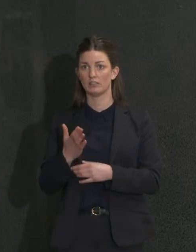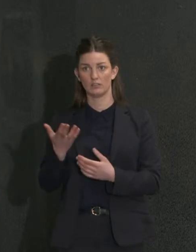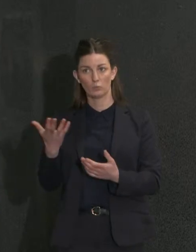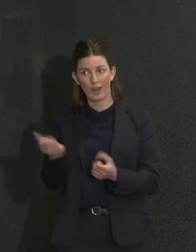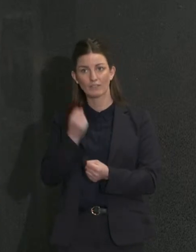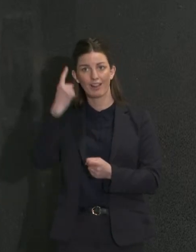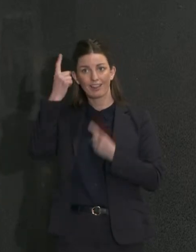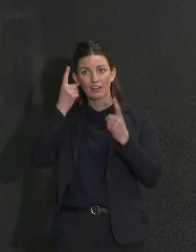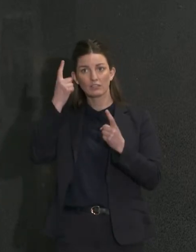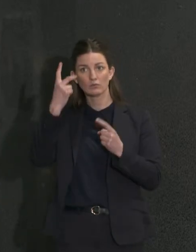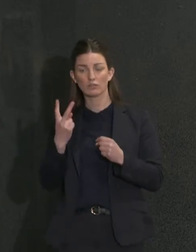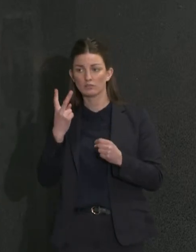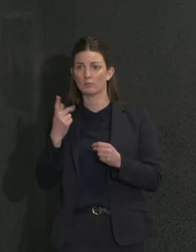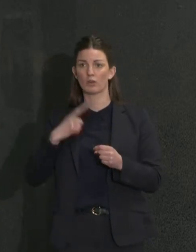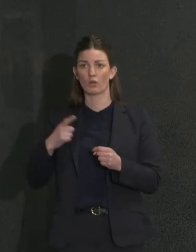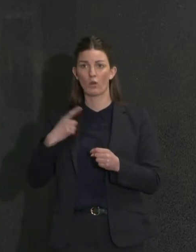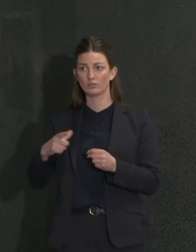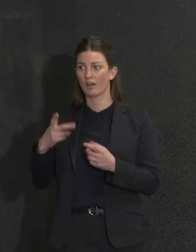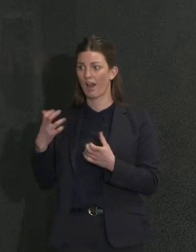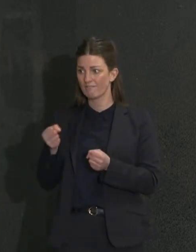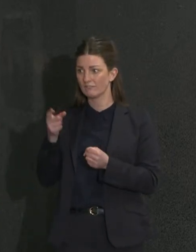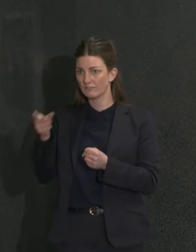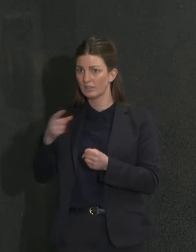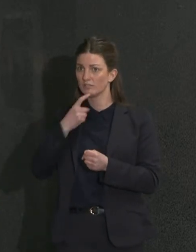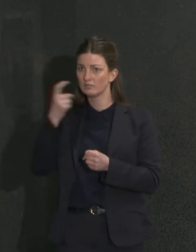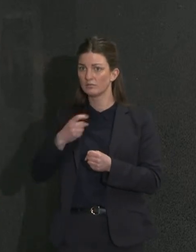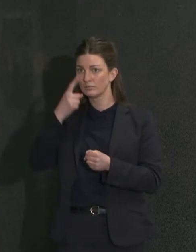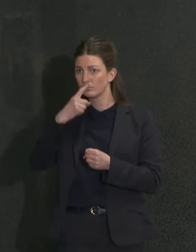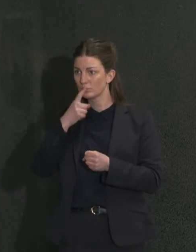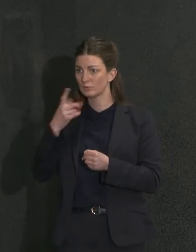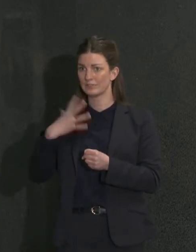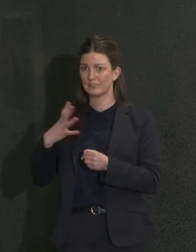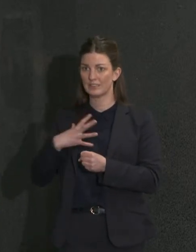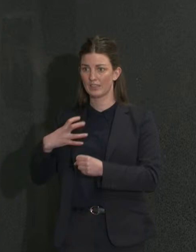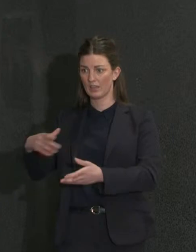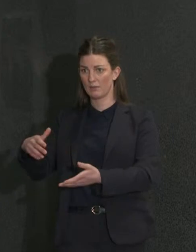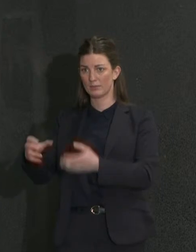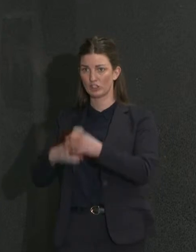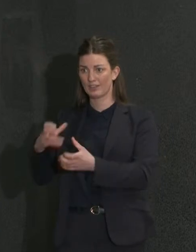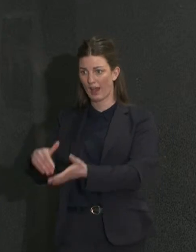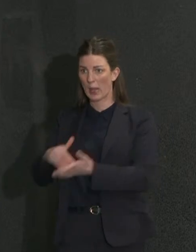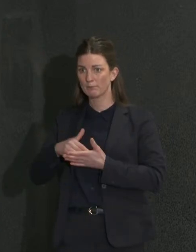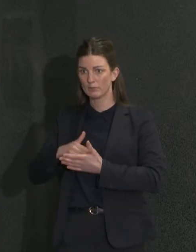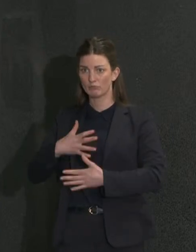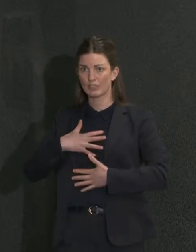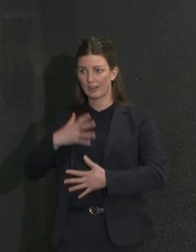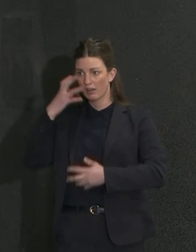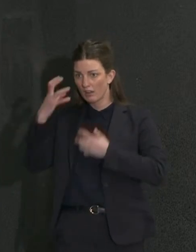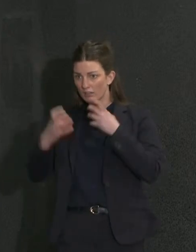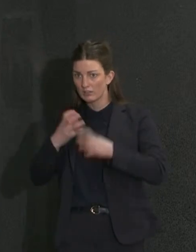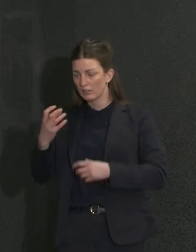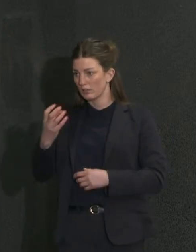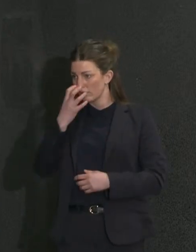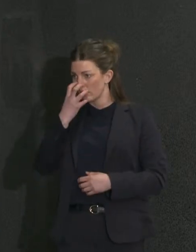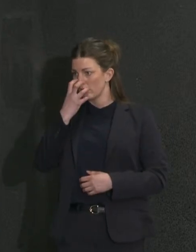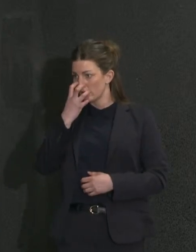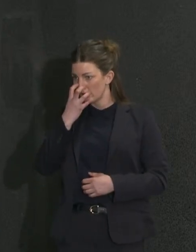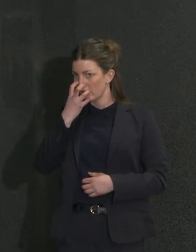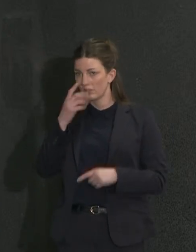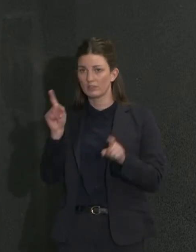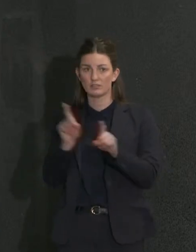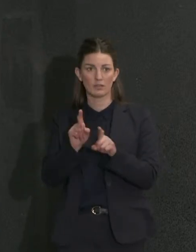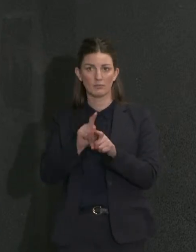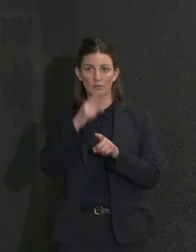them, or a hospital that's open to care for them. It'll be people who've suffered strokes, people who have had